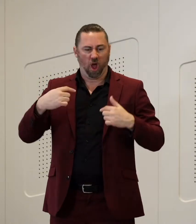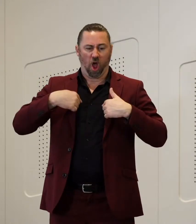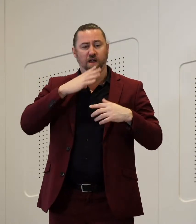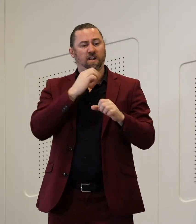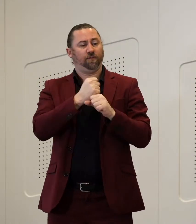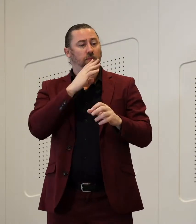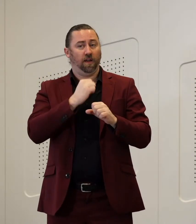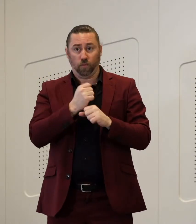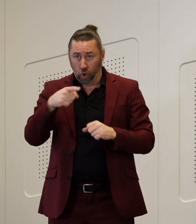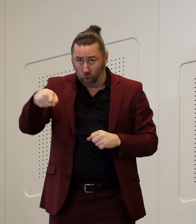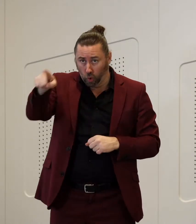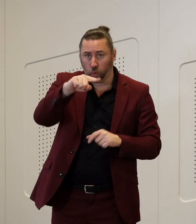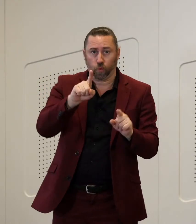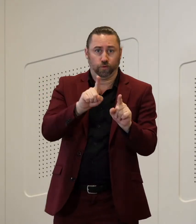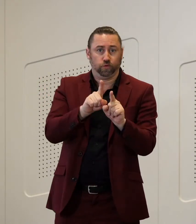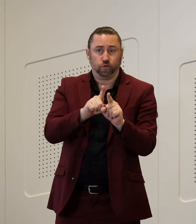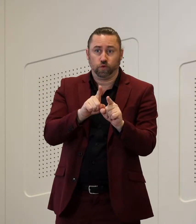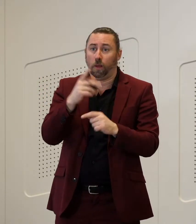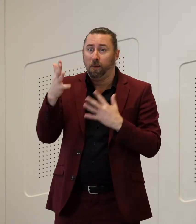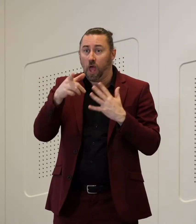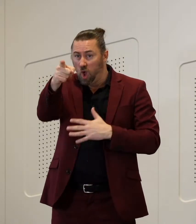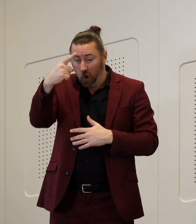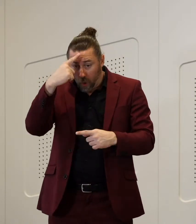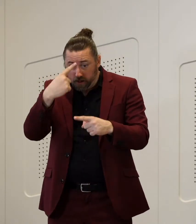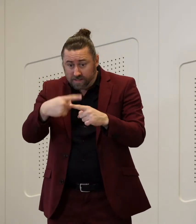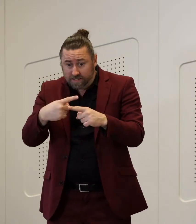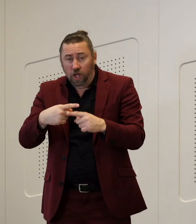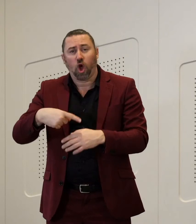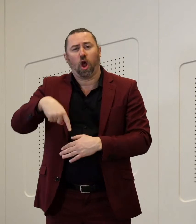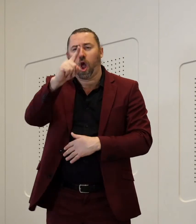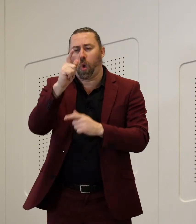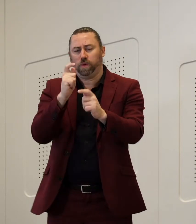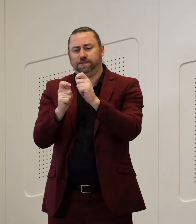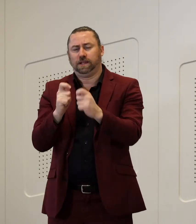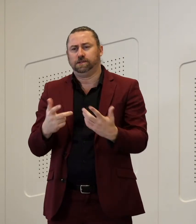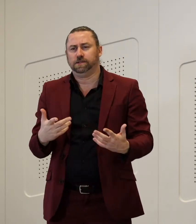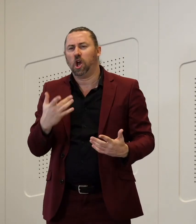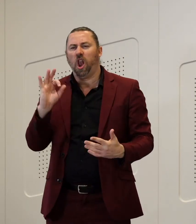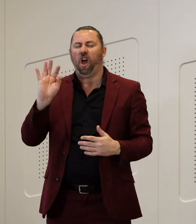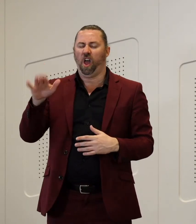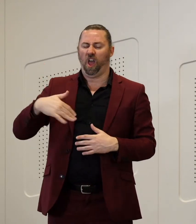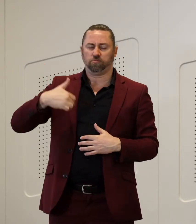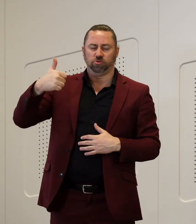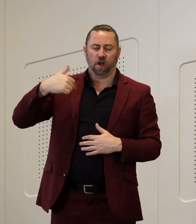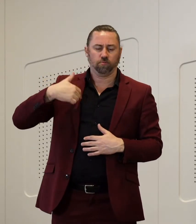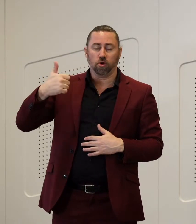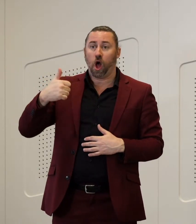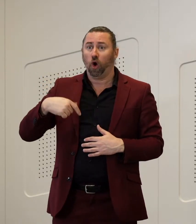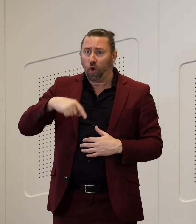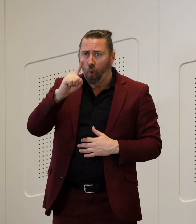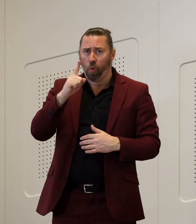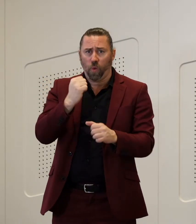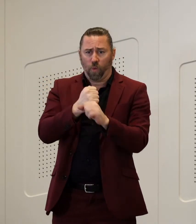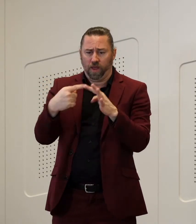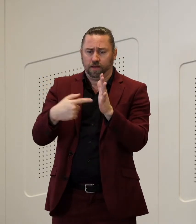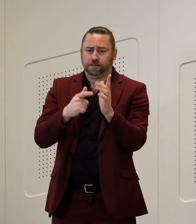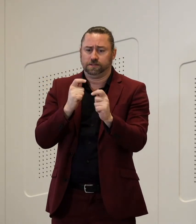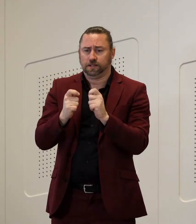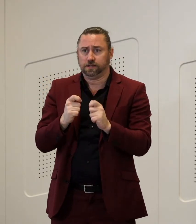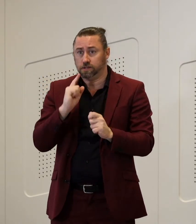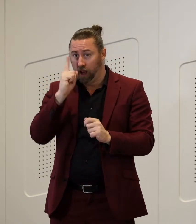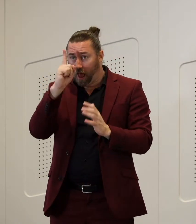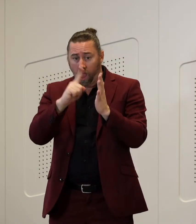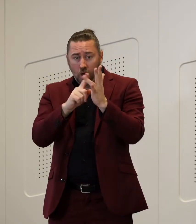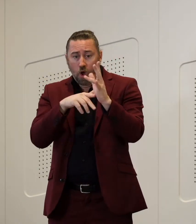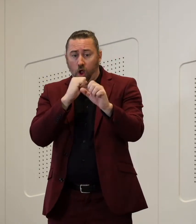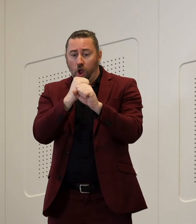the importance of getting tested early if you have any symptoms whatsoever, but particularly people in Longreach